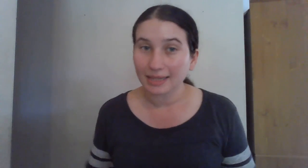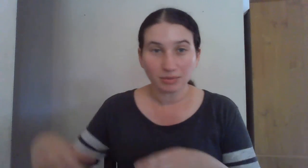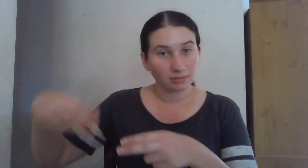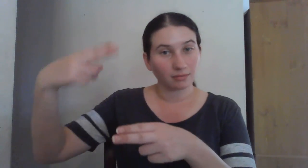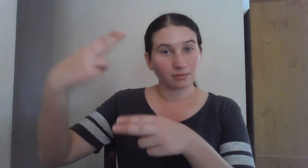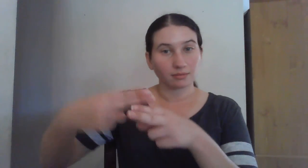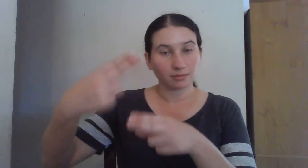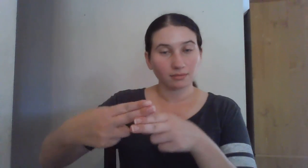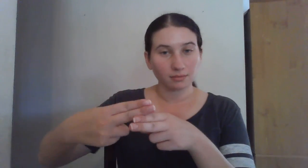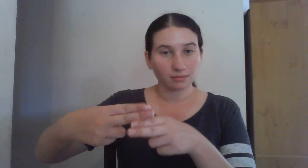Name.